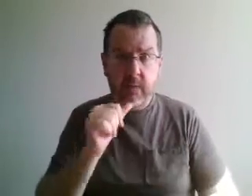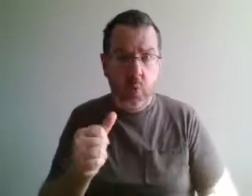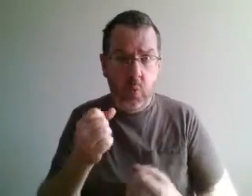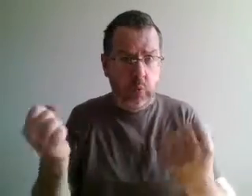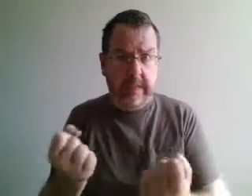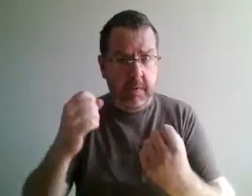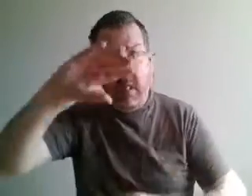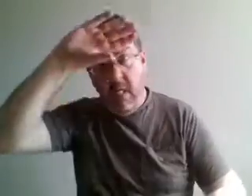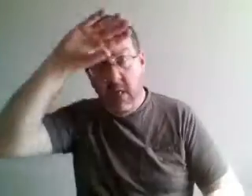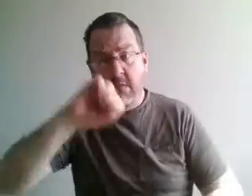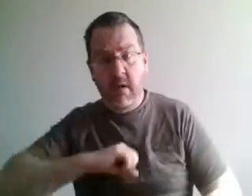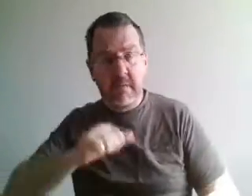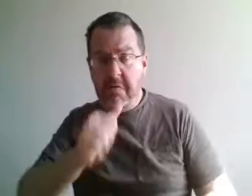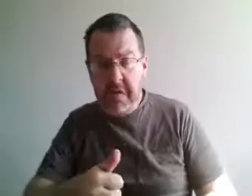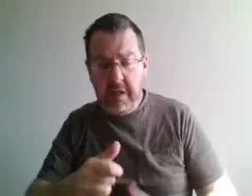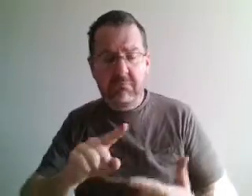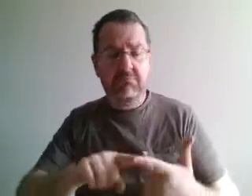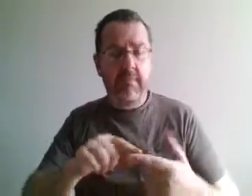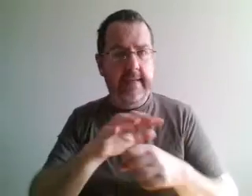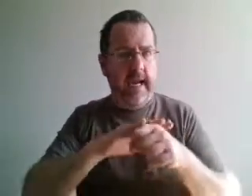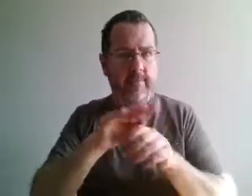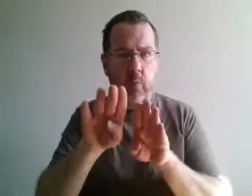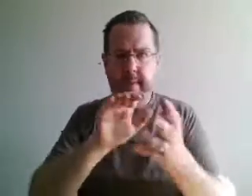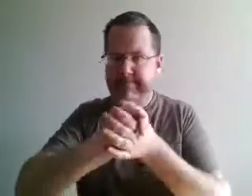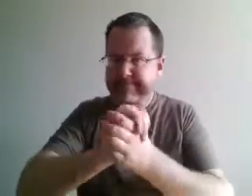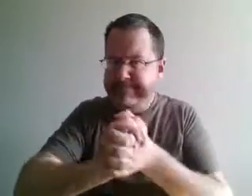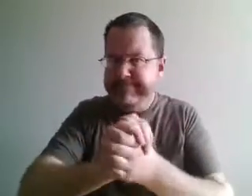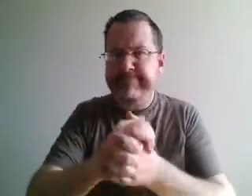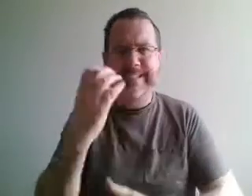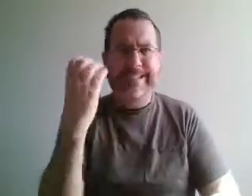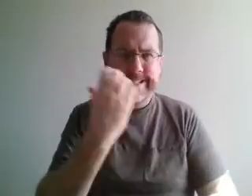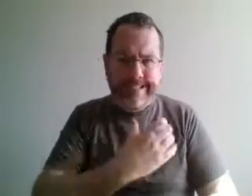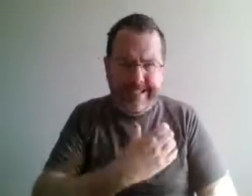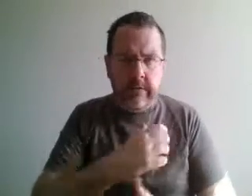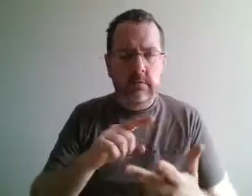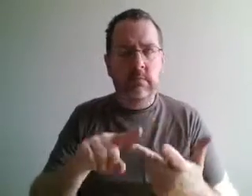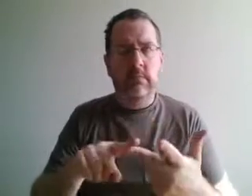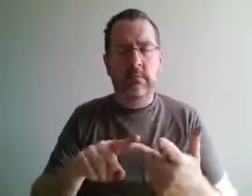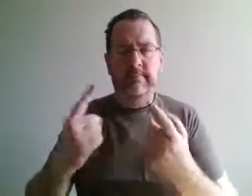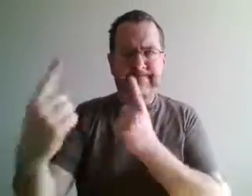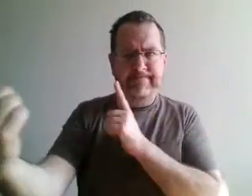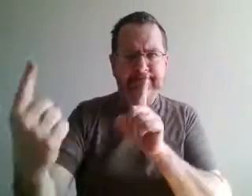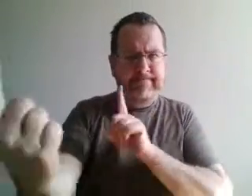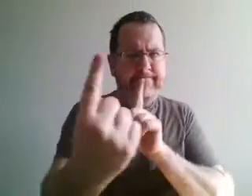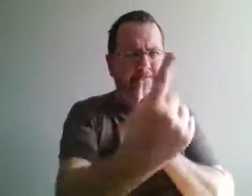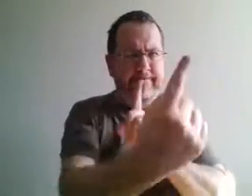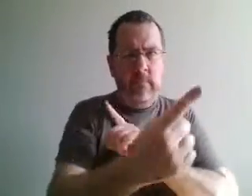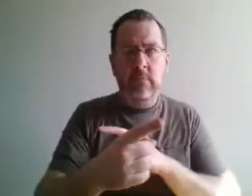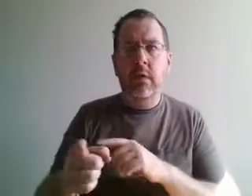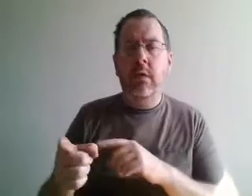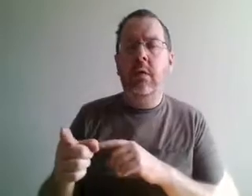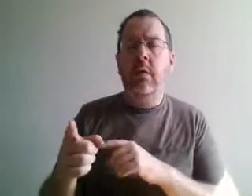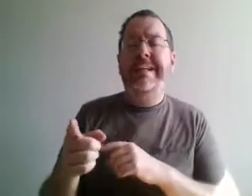about their hand hygiene, very careful about cough etiquette, if they have any signs that they're coughing or sneezing, even